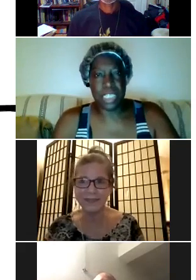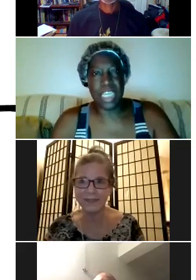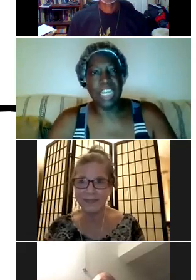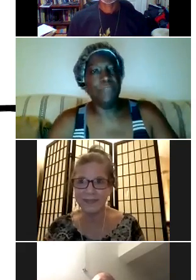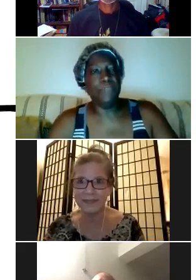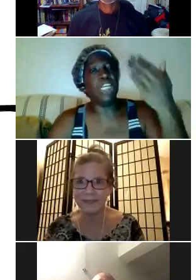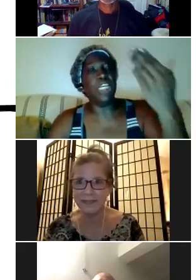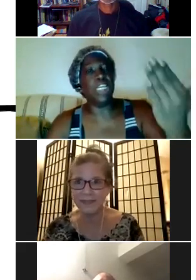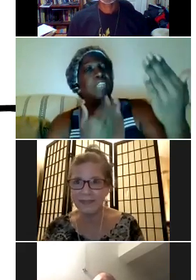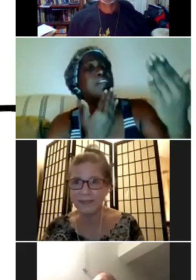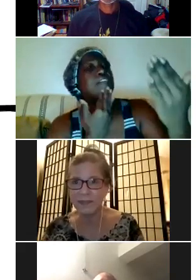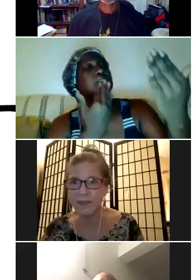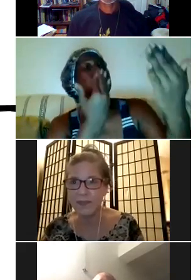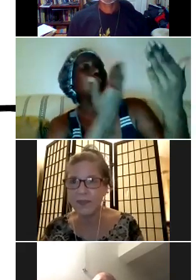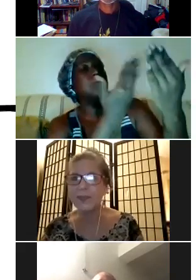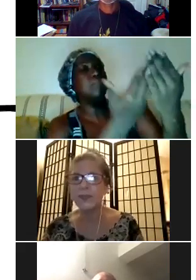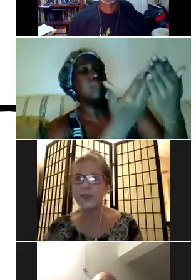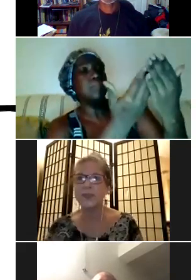This is the sign for good.